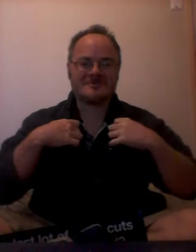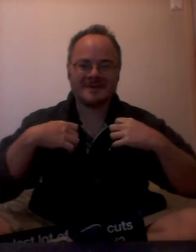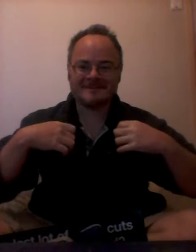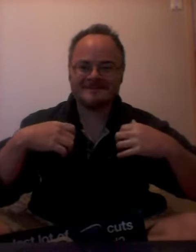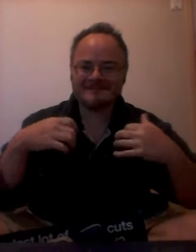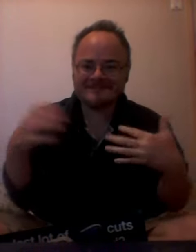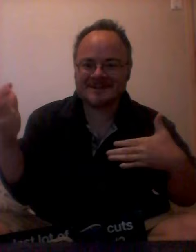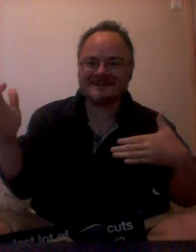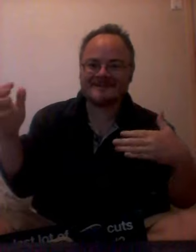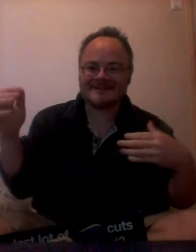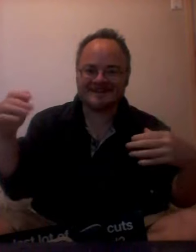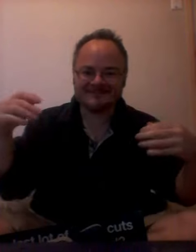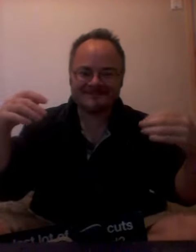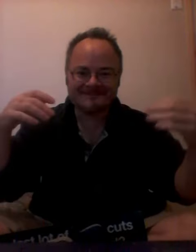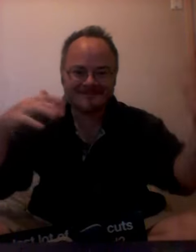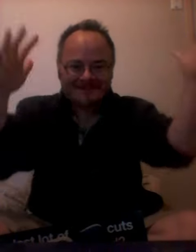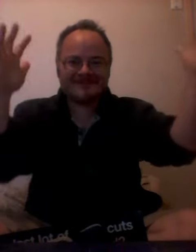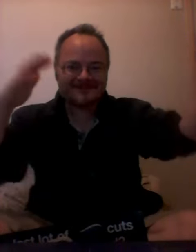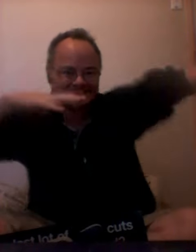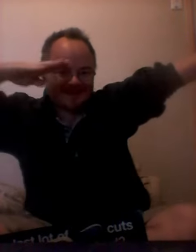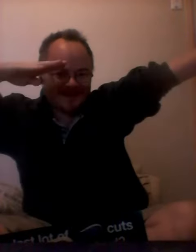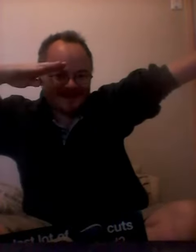the second to the third to the dab.